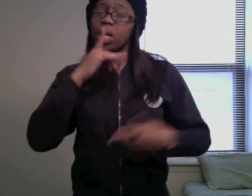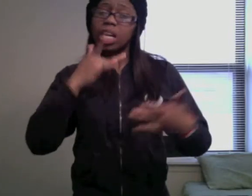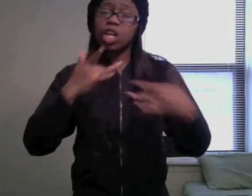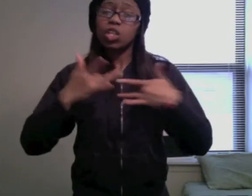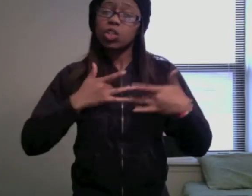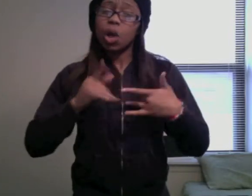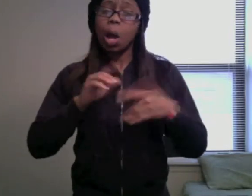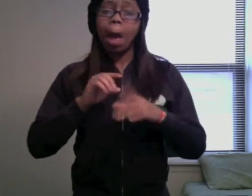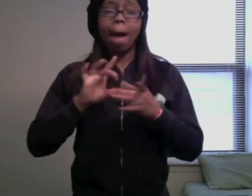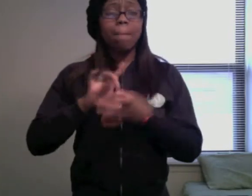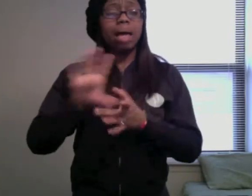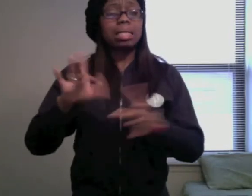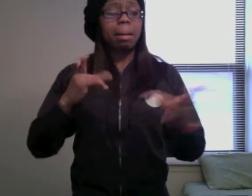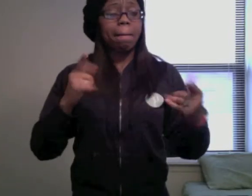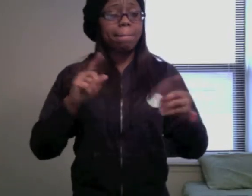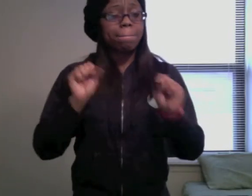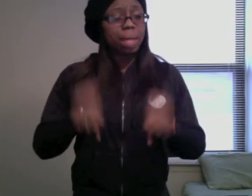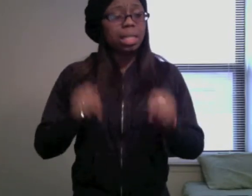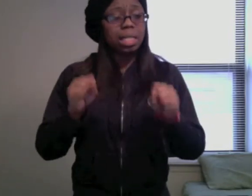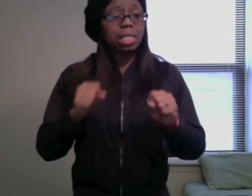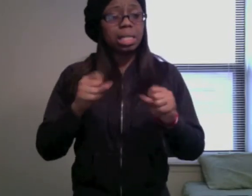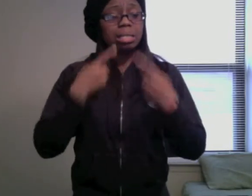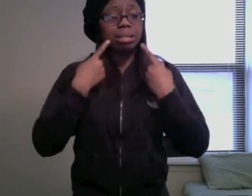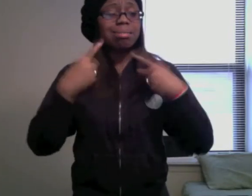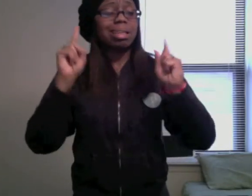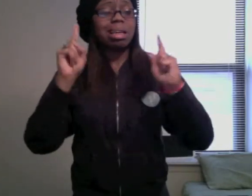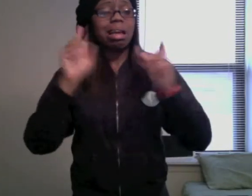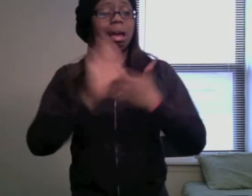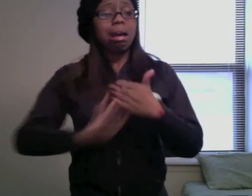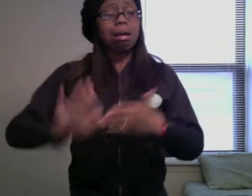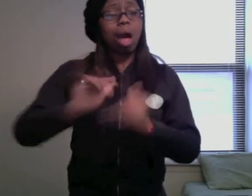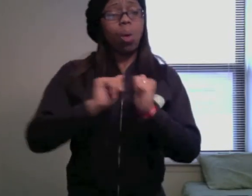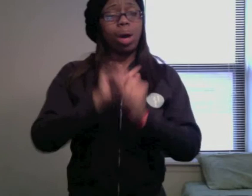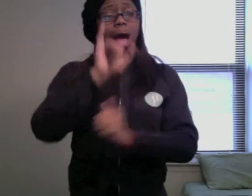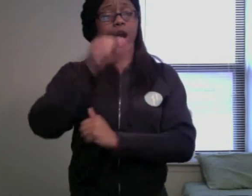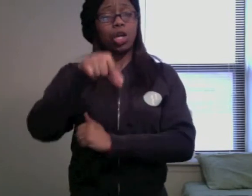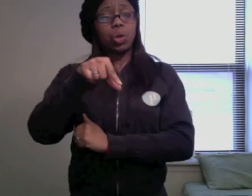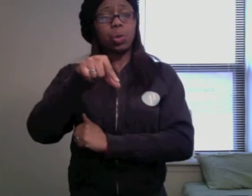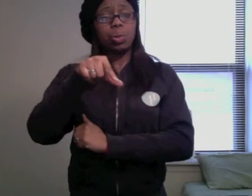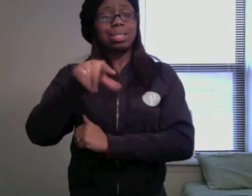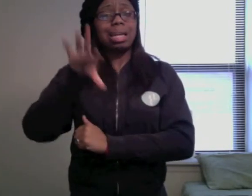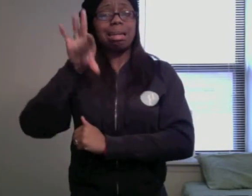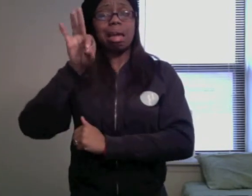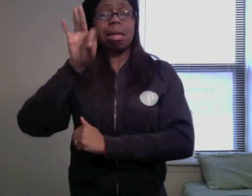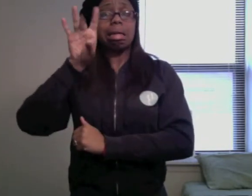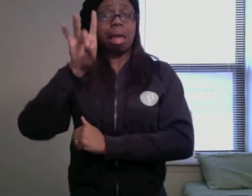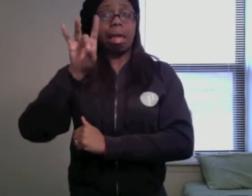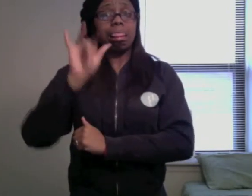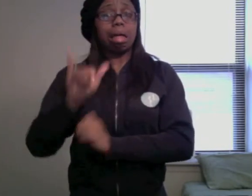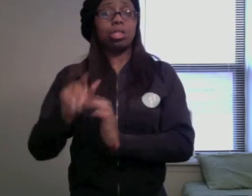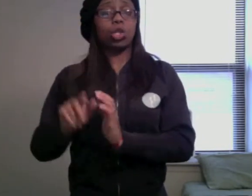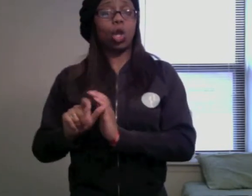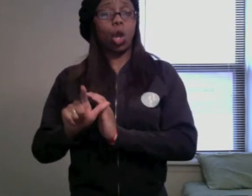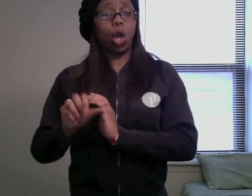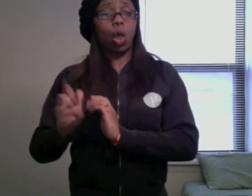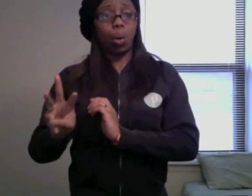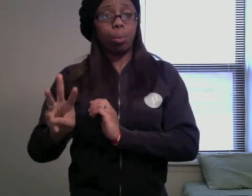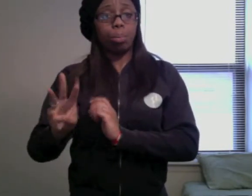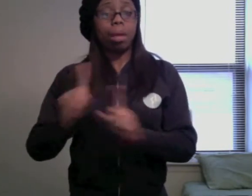to succeed in college with an IQ as low as 98. But he did go to college. His